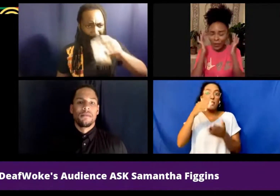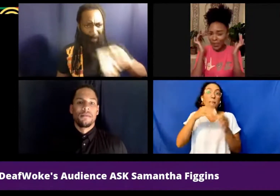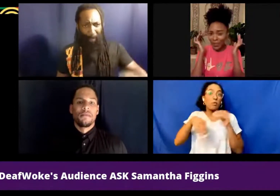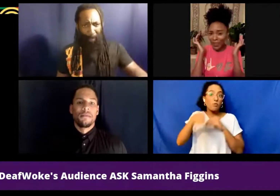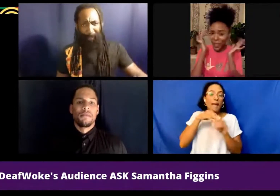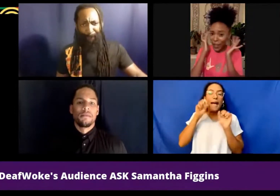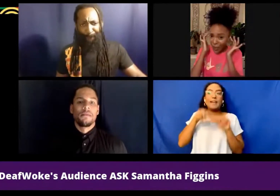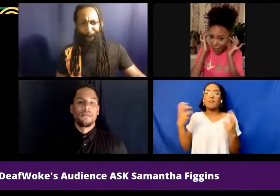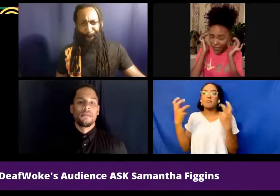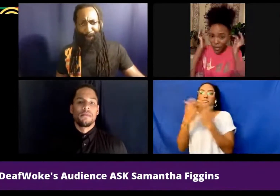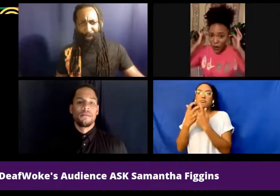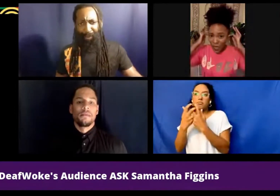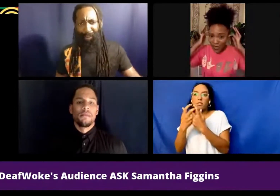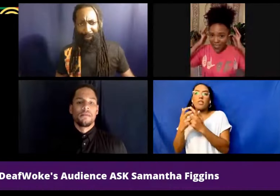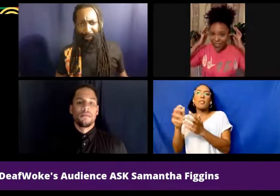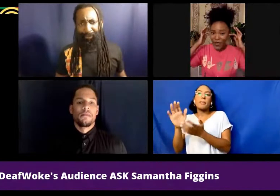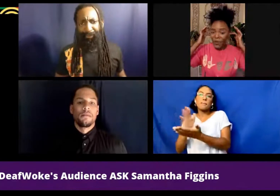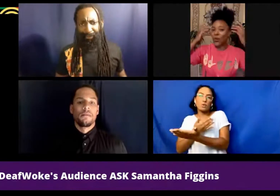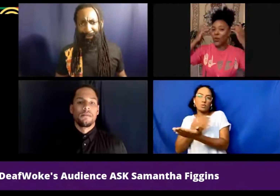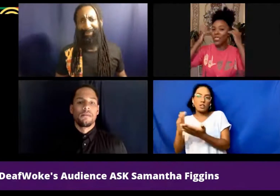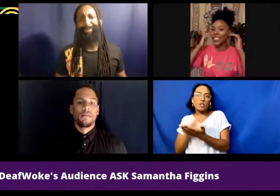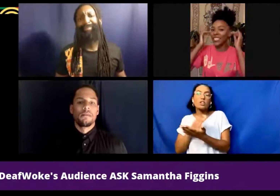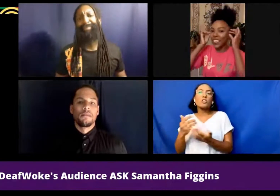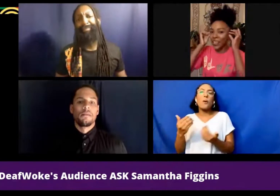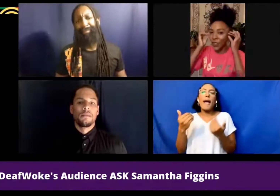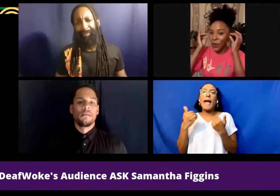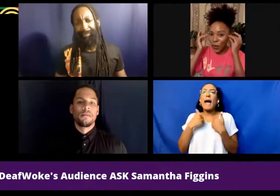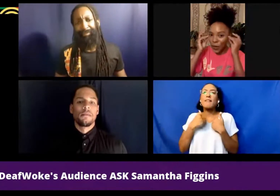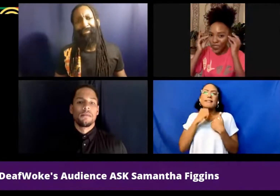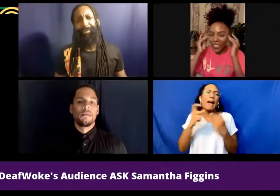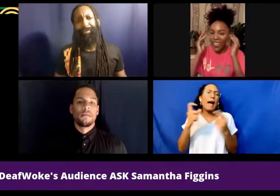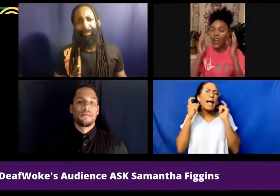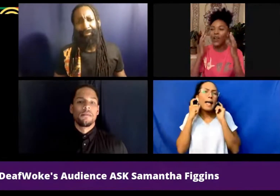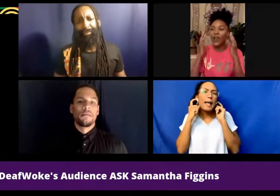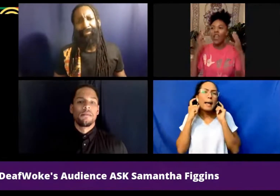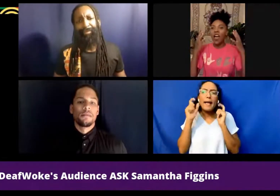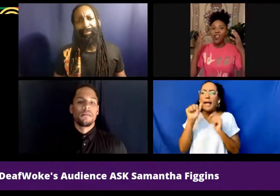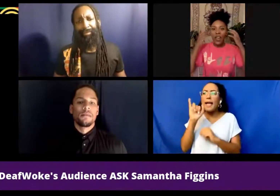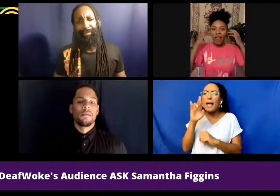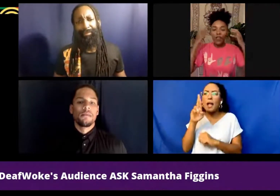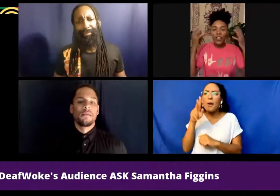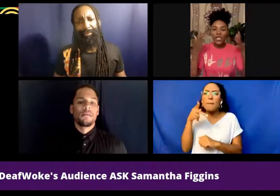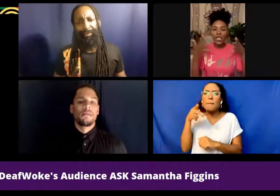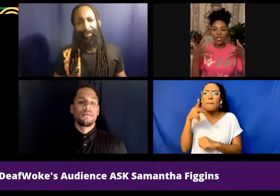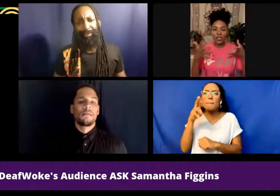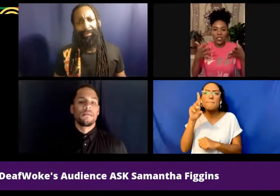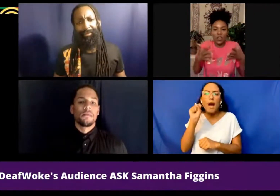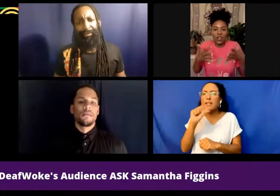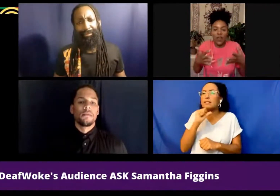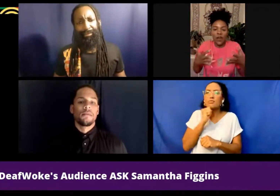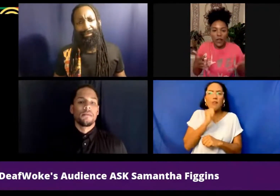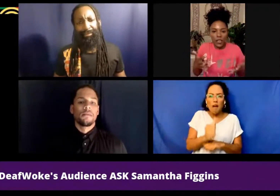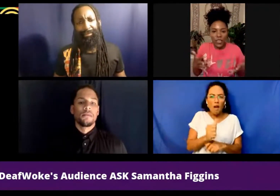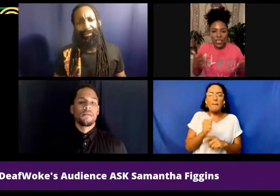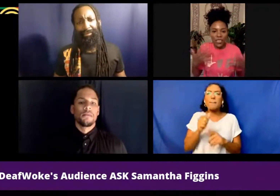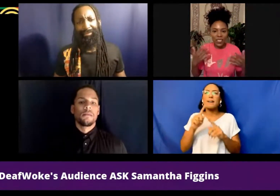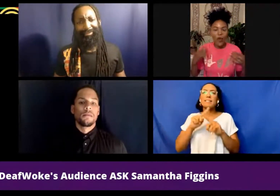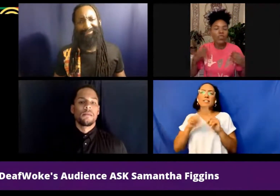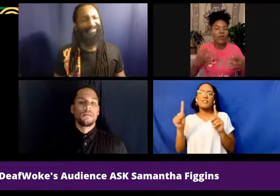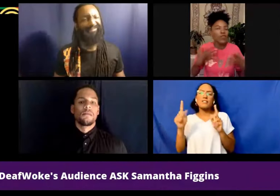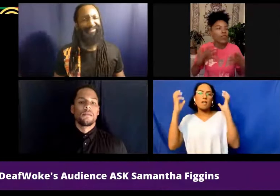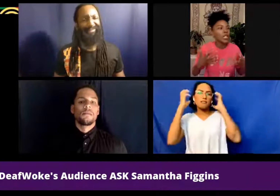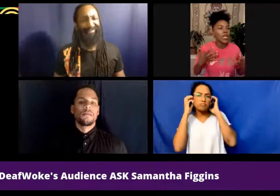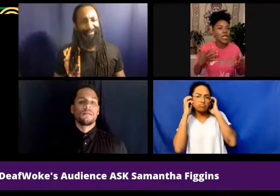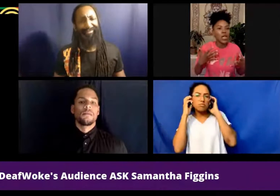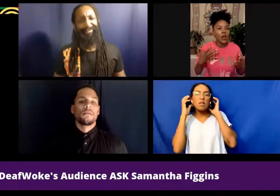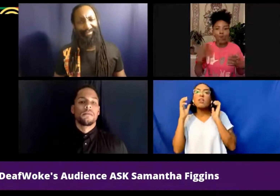the AirPods that go in the ear, but the ones that sit on the bone canal, and that really gives a good vibration. So